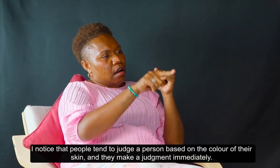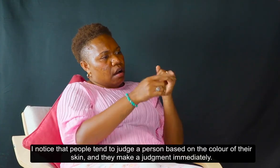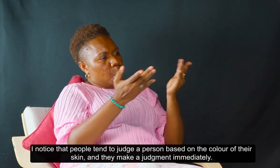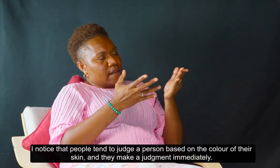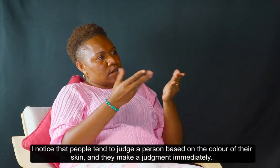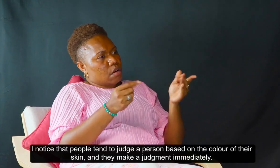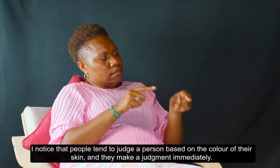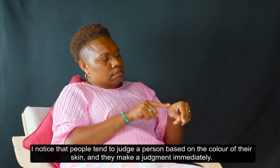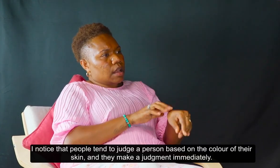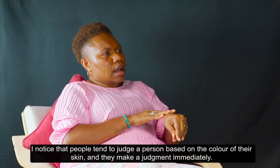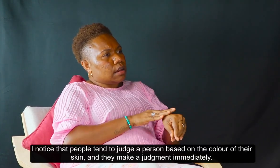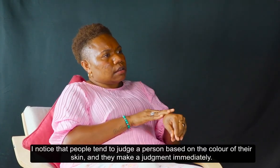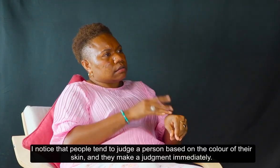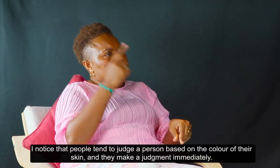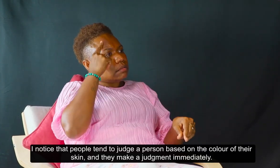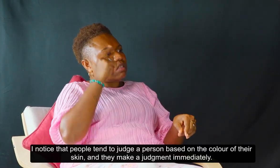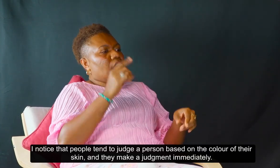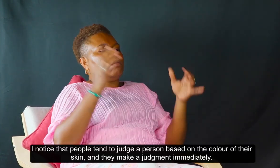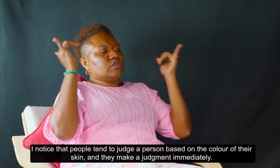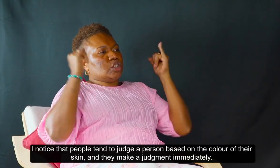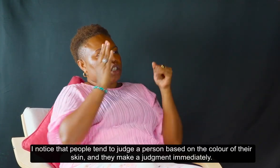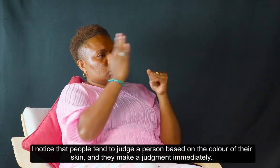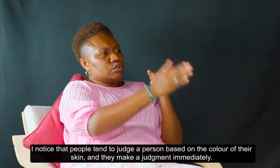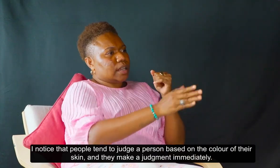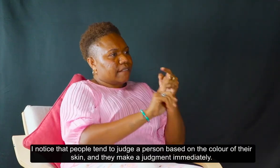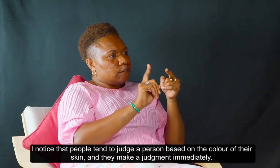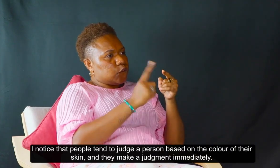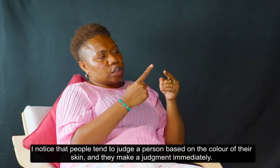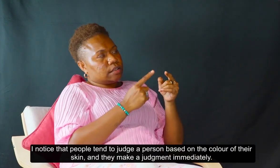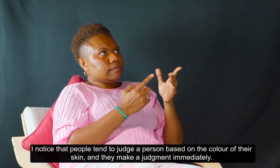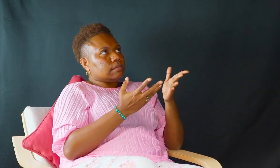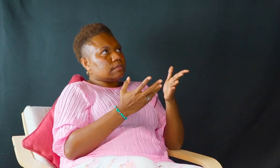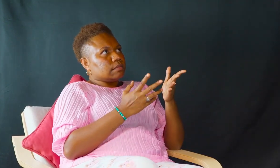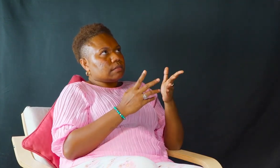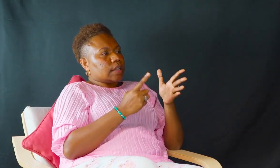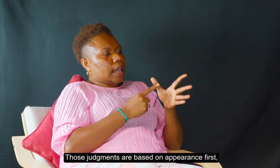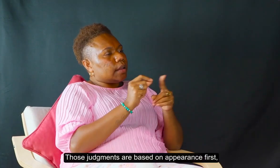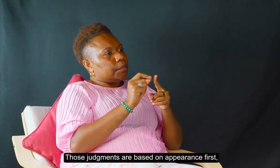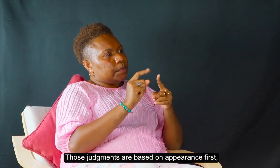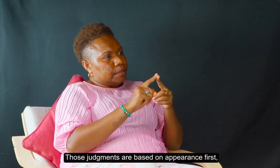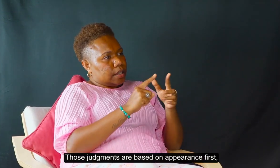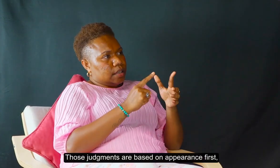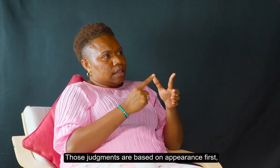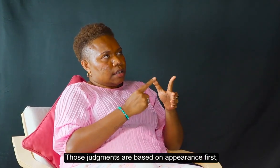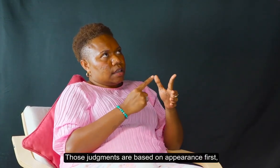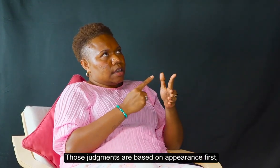person based on the color of their skin, and they make a judgment immediately. Those judgments are based